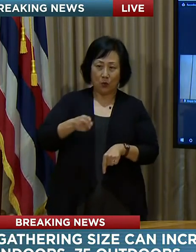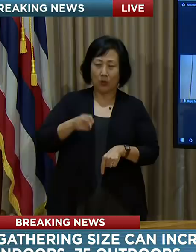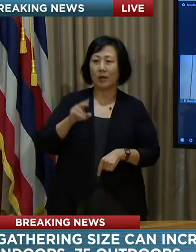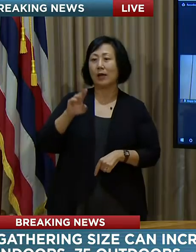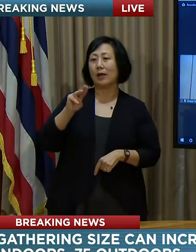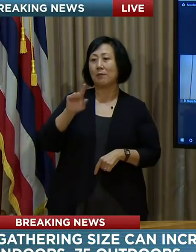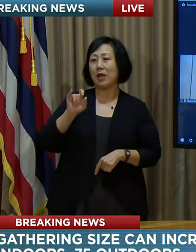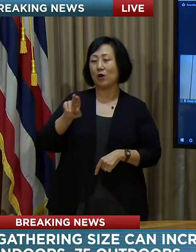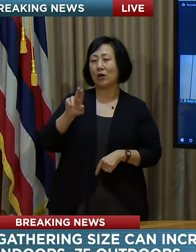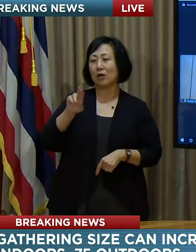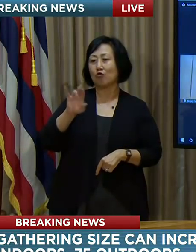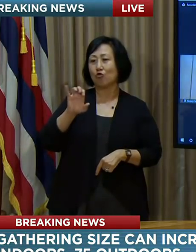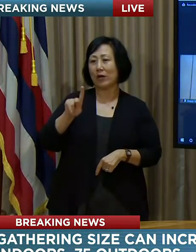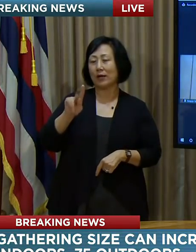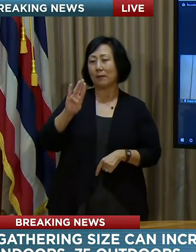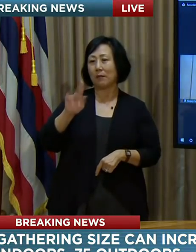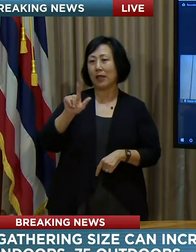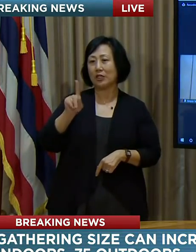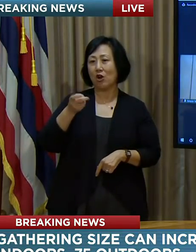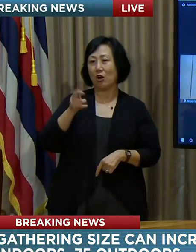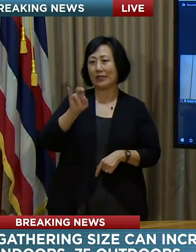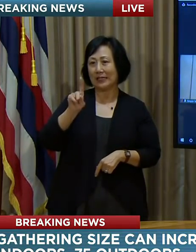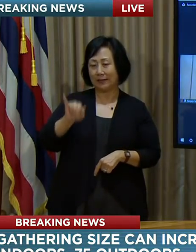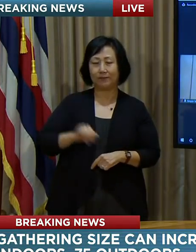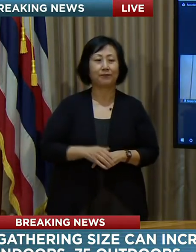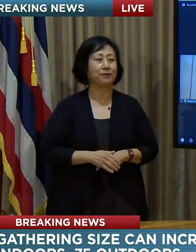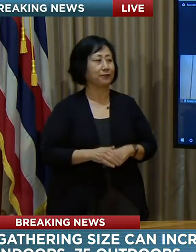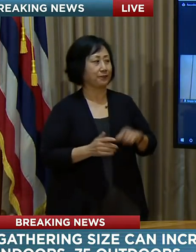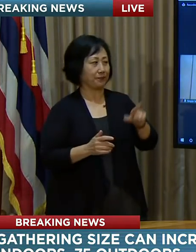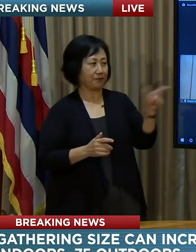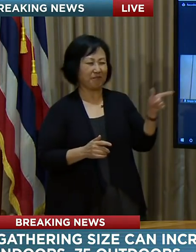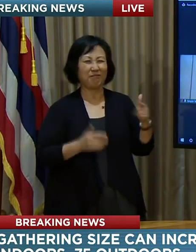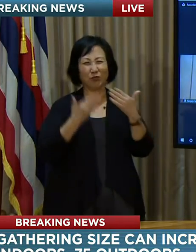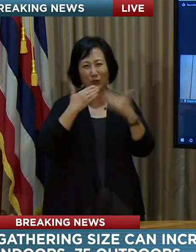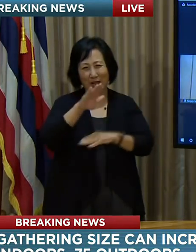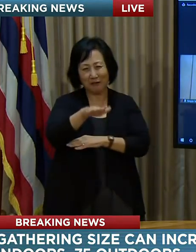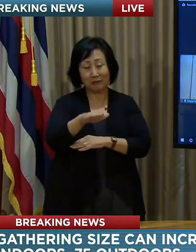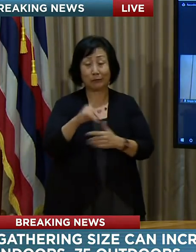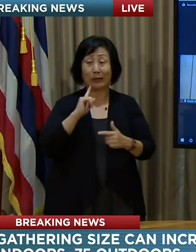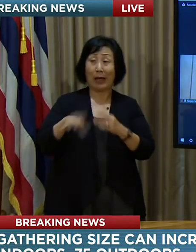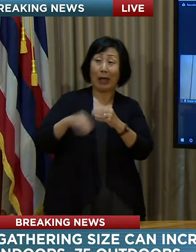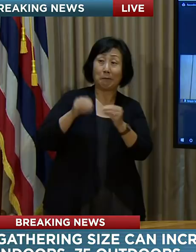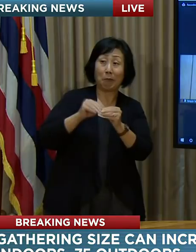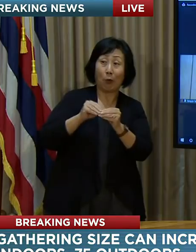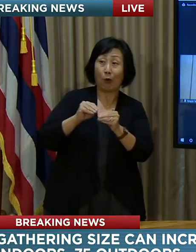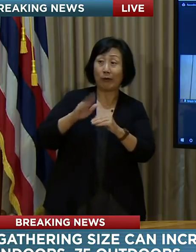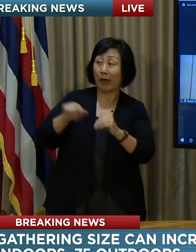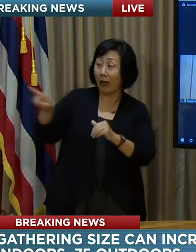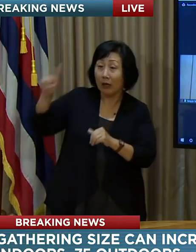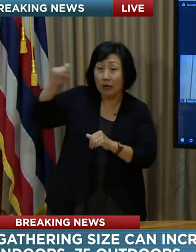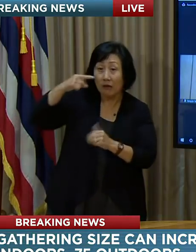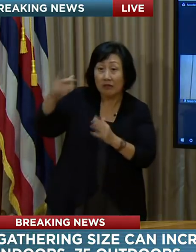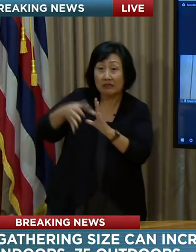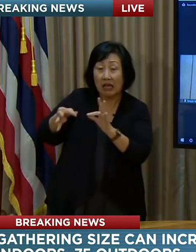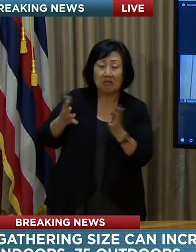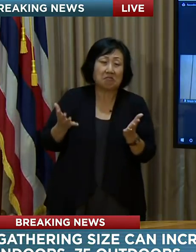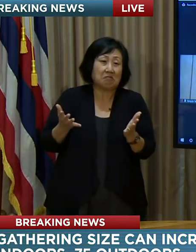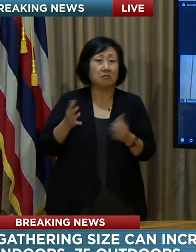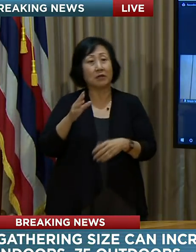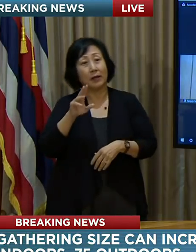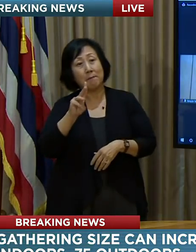Blangiardi. Mayor? Well, good afternoon. I really don't have much more to add than what the governor said and what Mayor Kawakami has